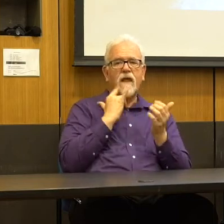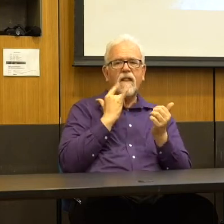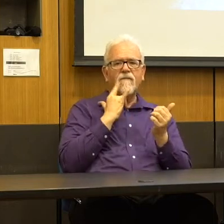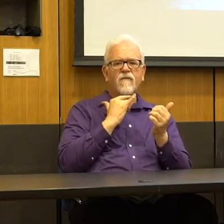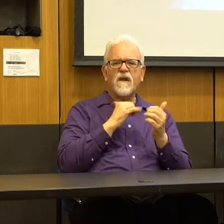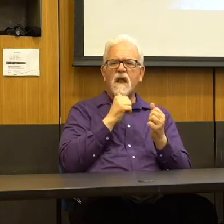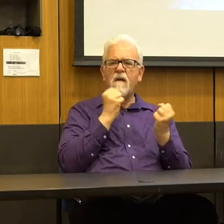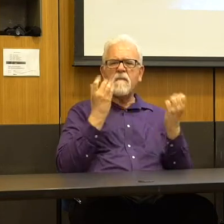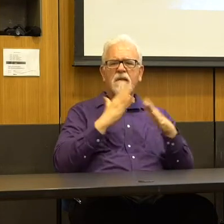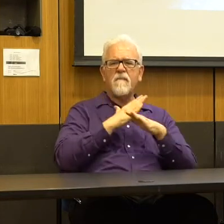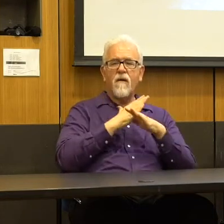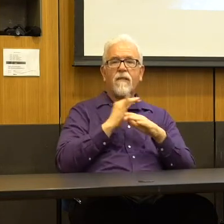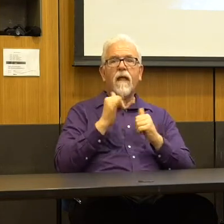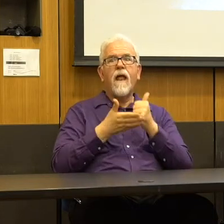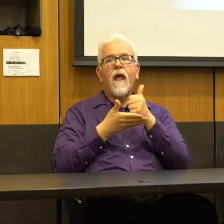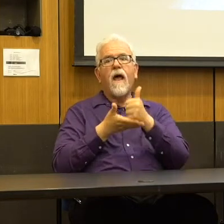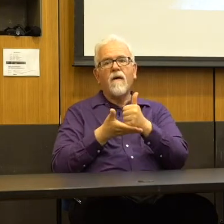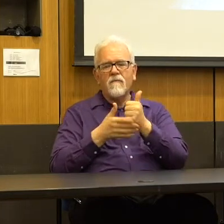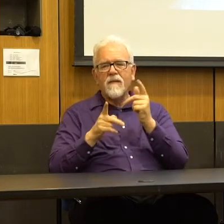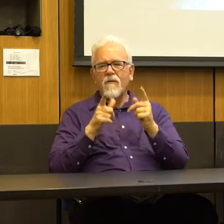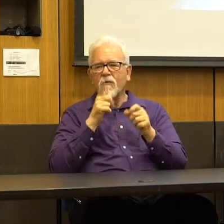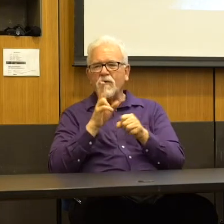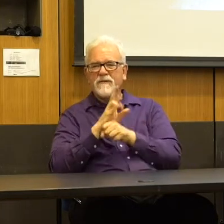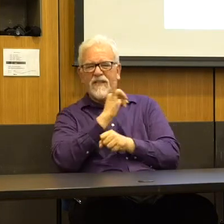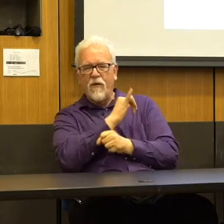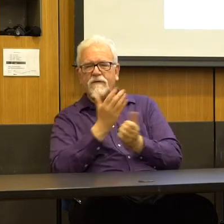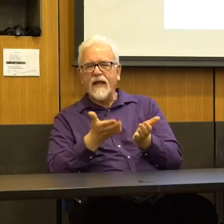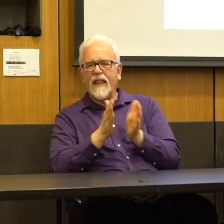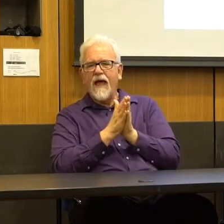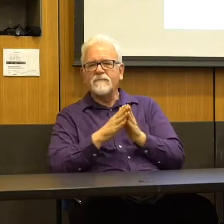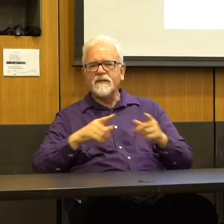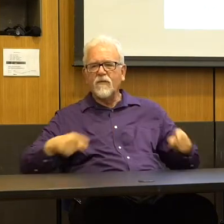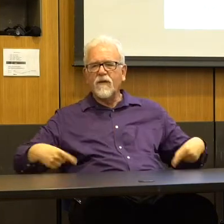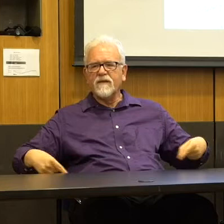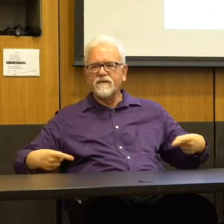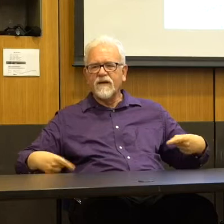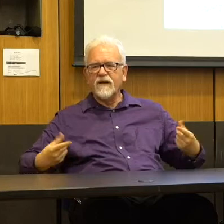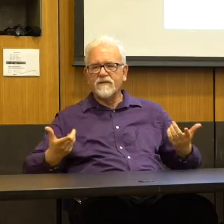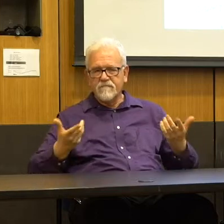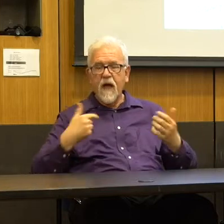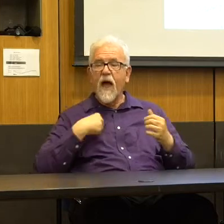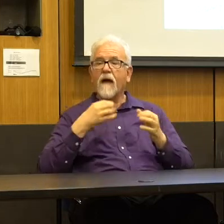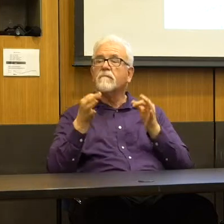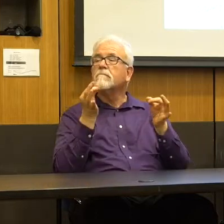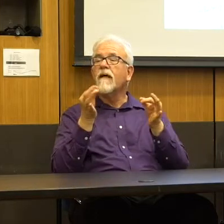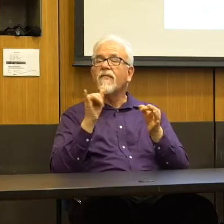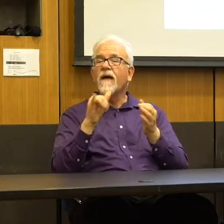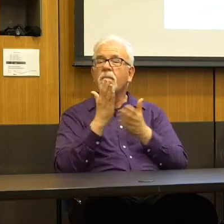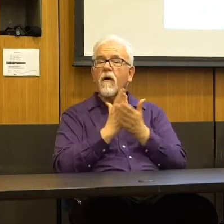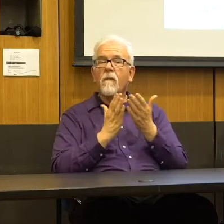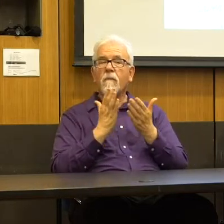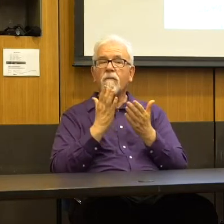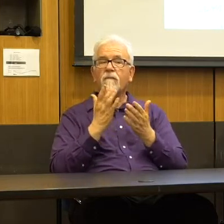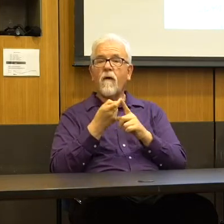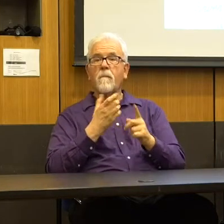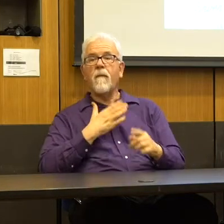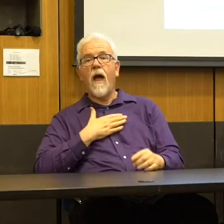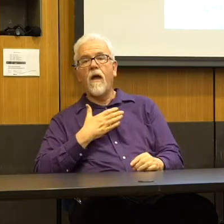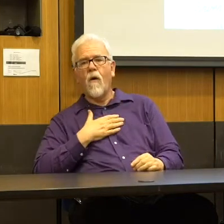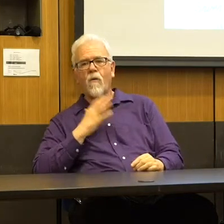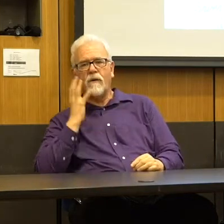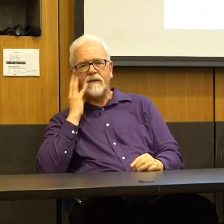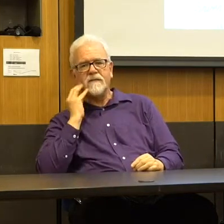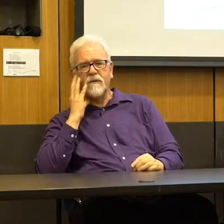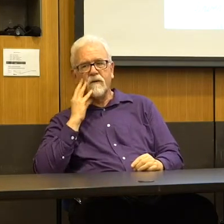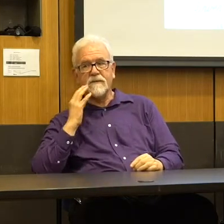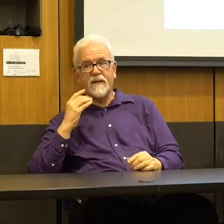also really helpful for people who were using these collapsing wheelchairs. And I'm telling you guys this partly out of my own experience, having lived in